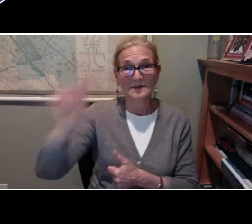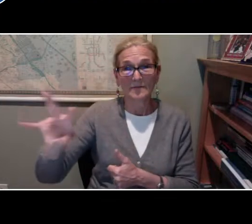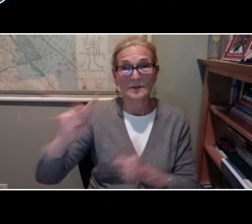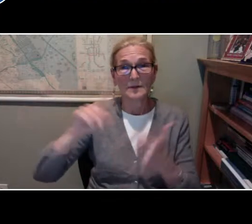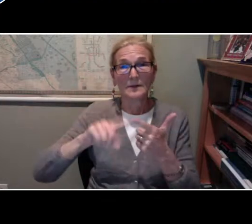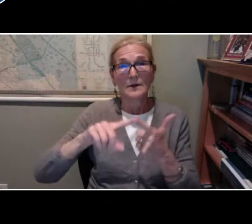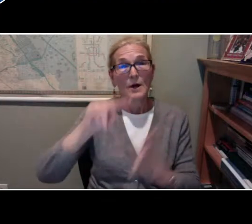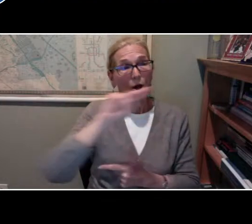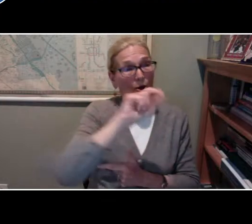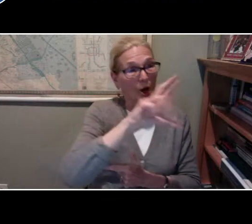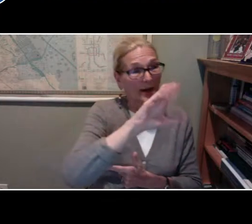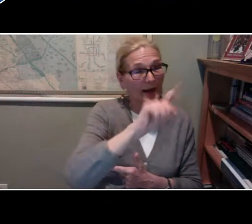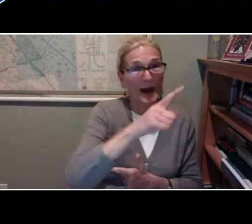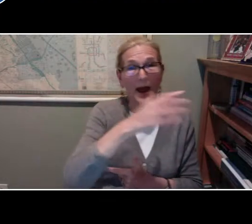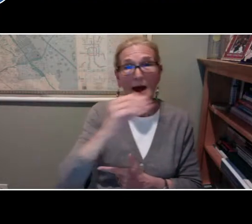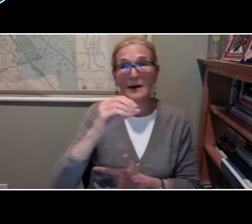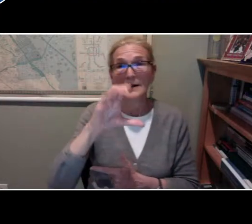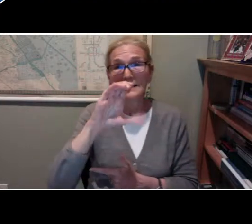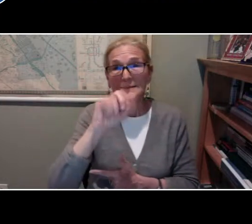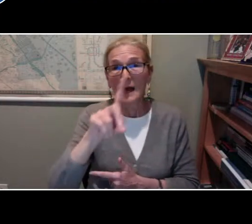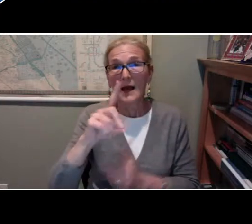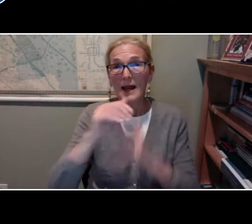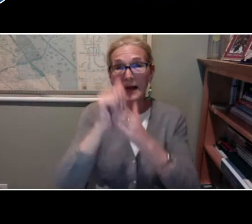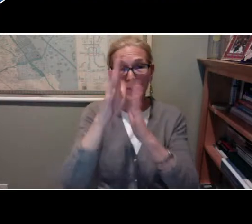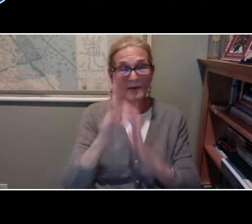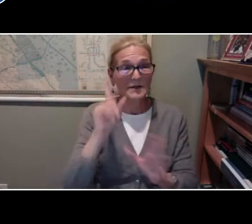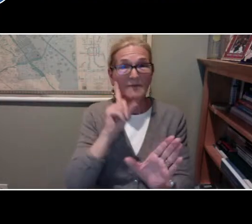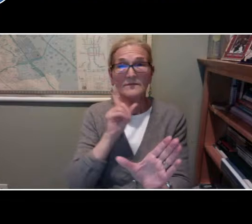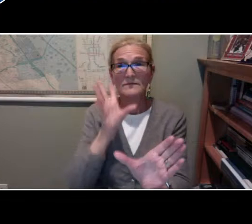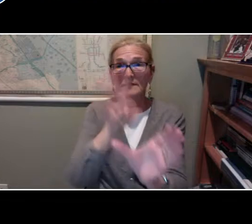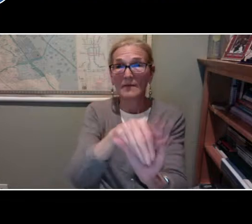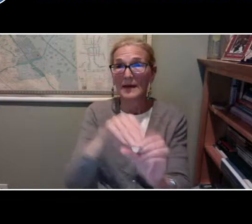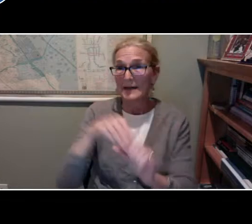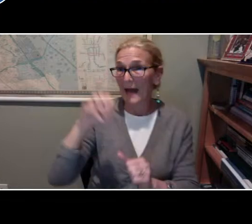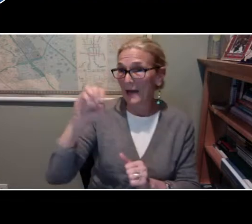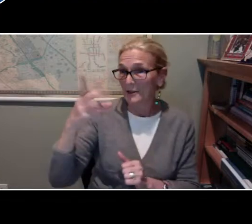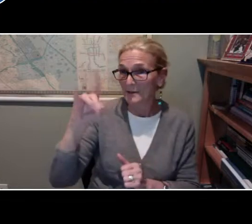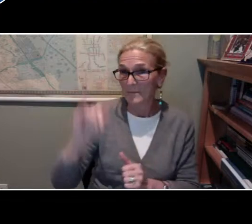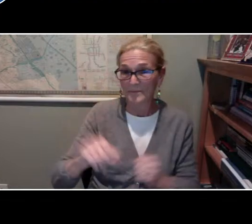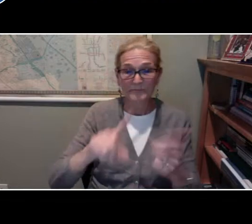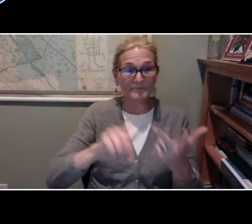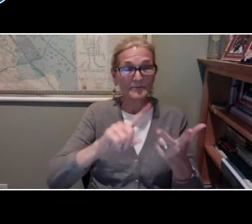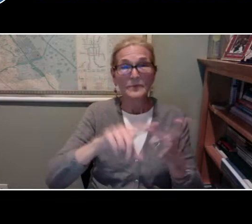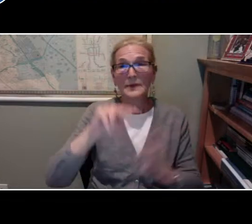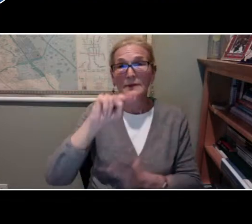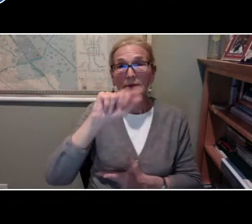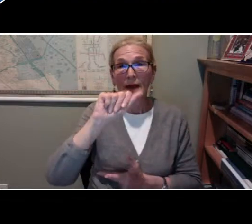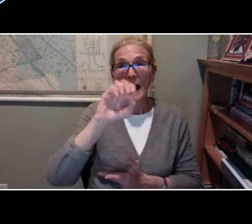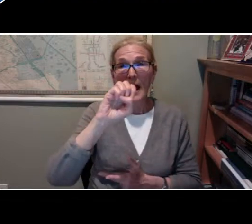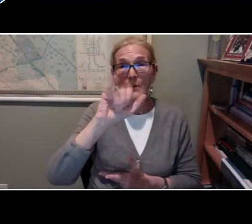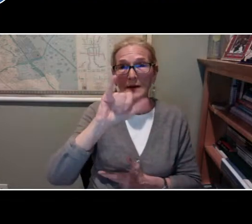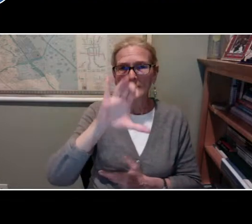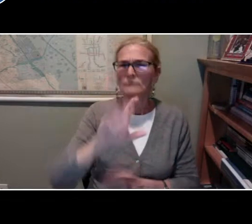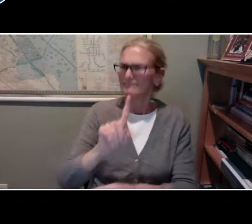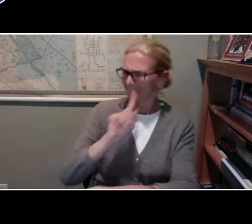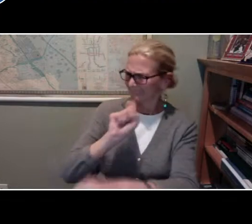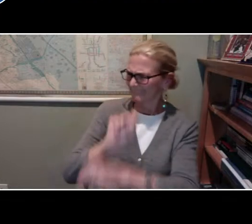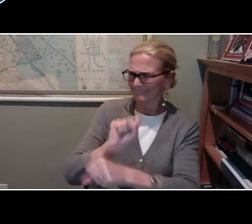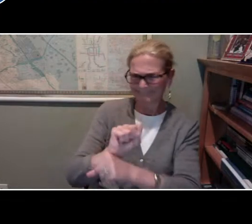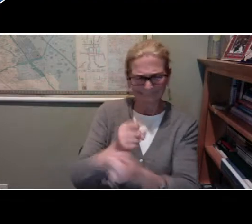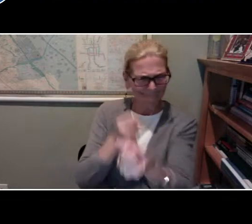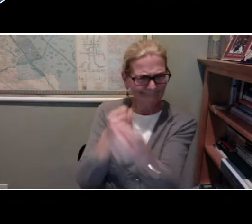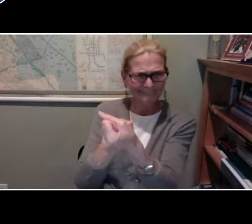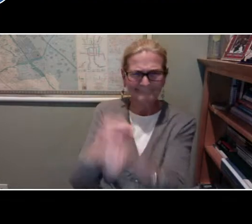Humphreys coined the term autism in 1977. NorCal and CAD leaders of deaf involvement in EDI